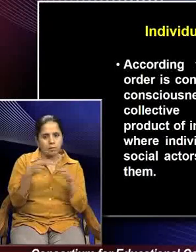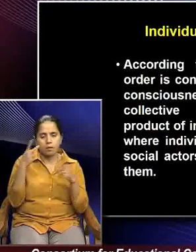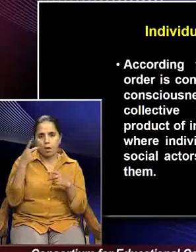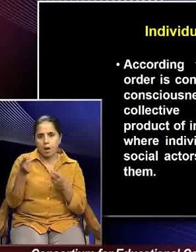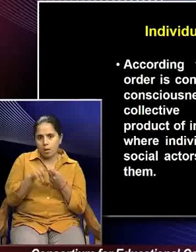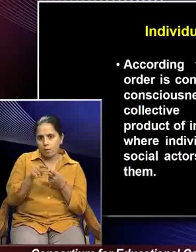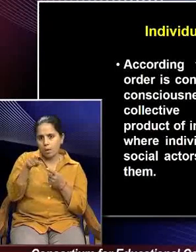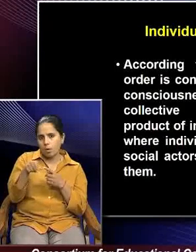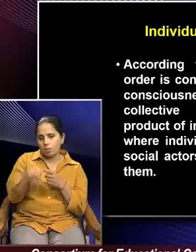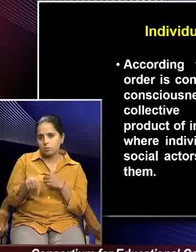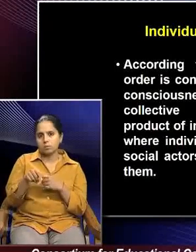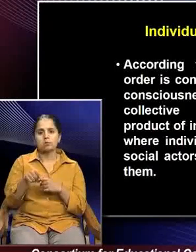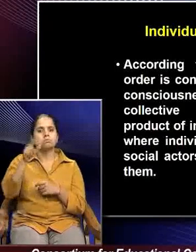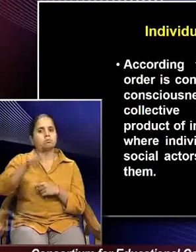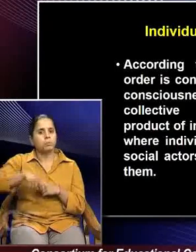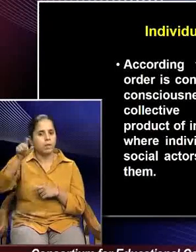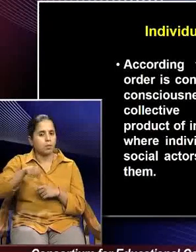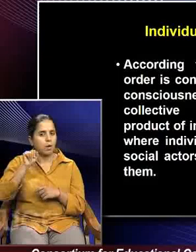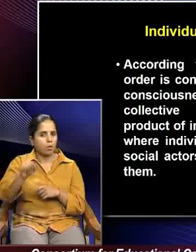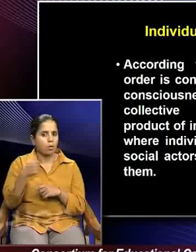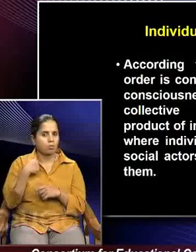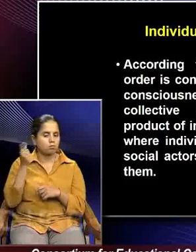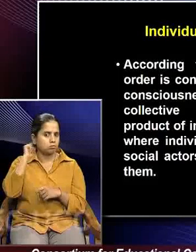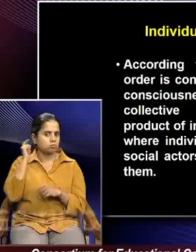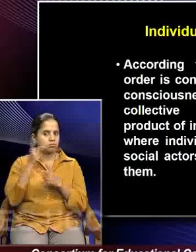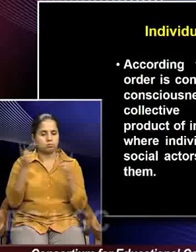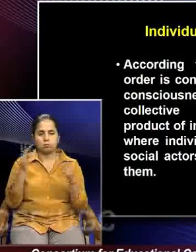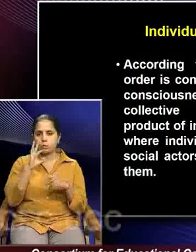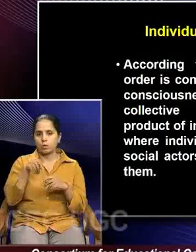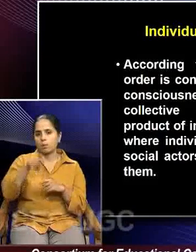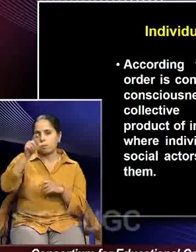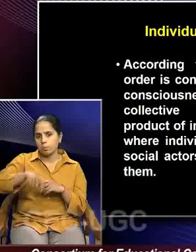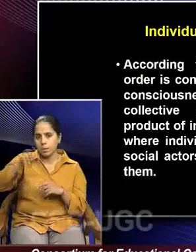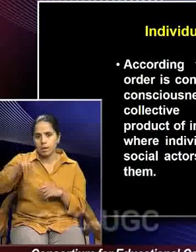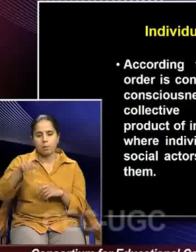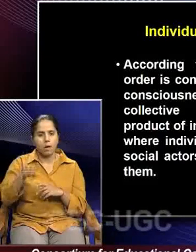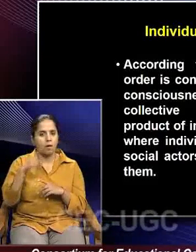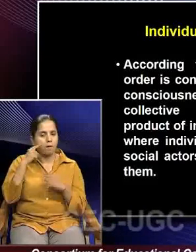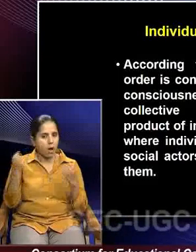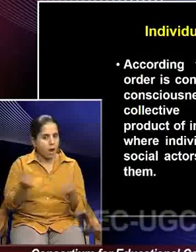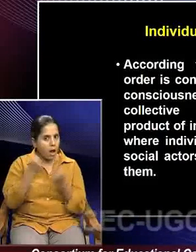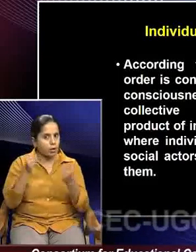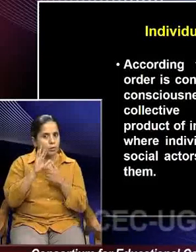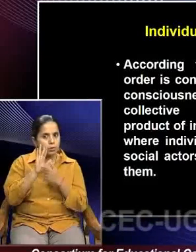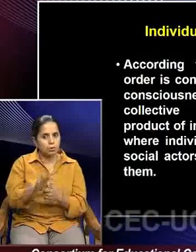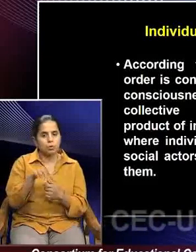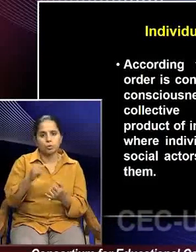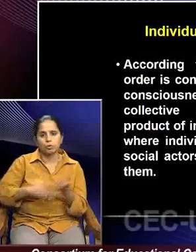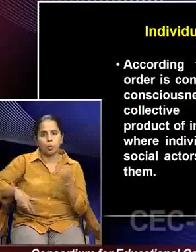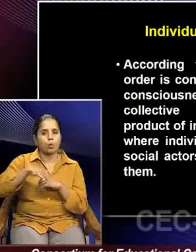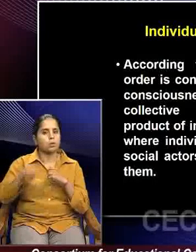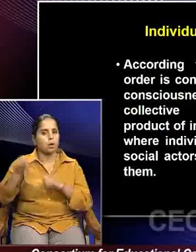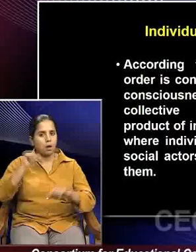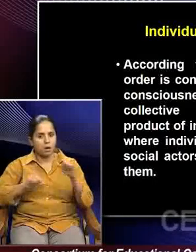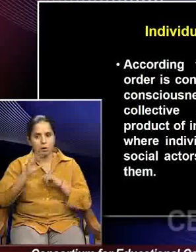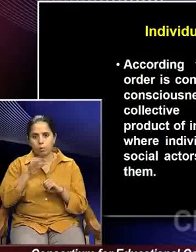a product of individual consciousness, where individual act based on social actors and